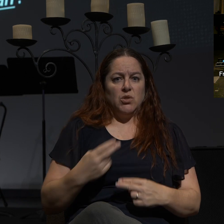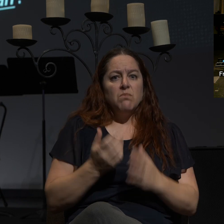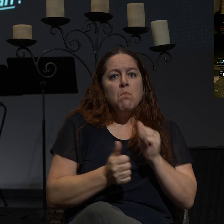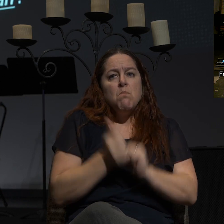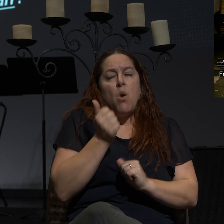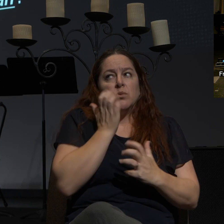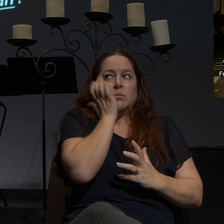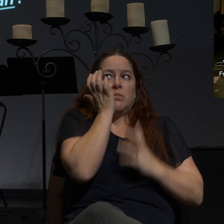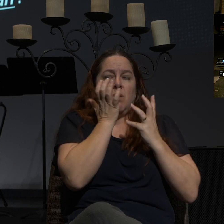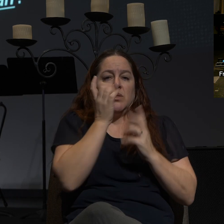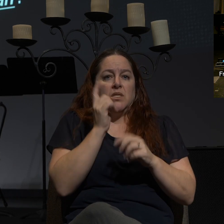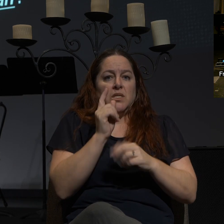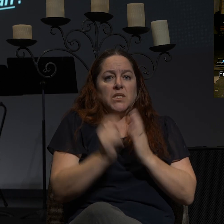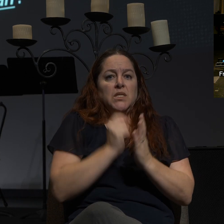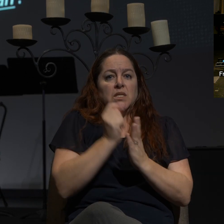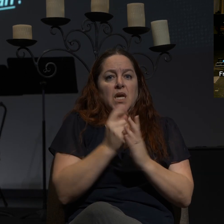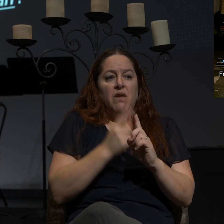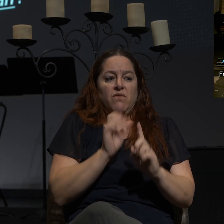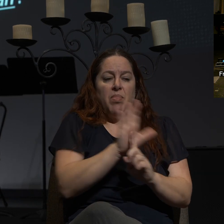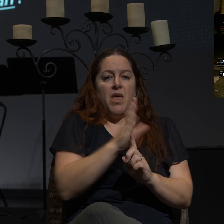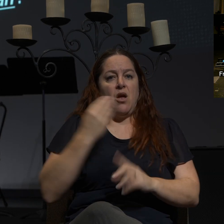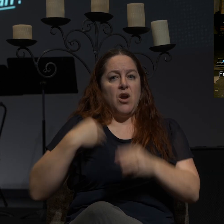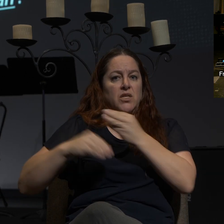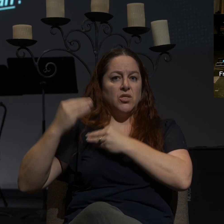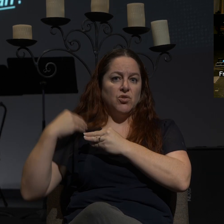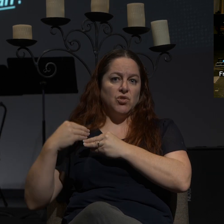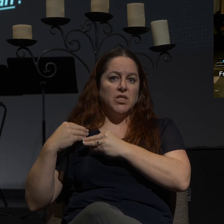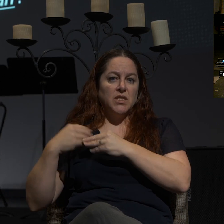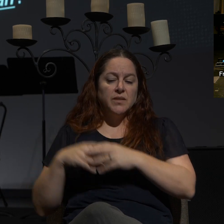possibly imagine from their ancestry.